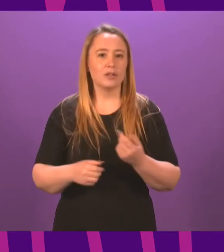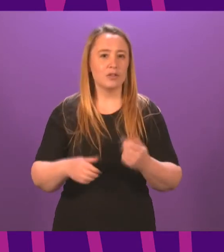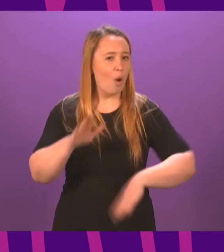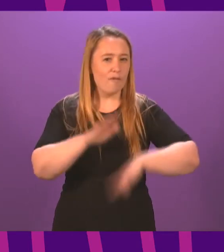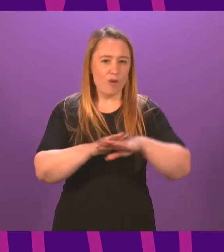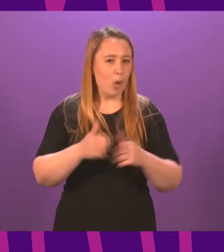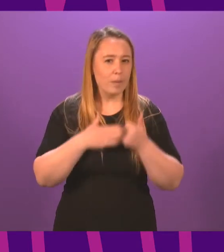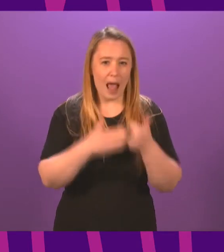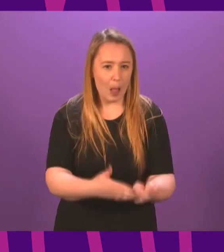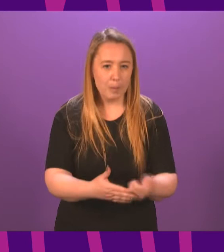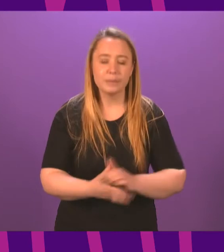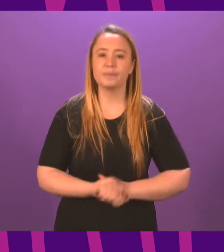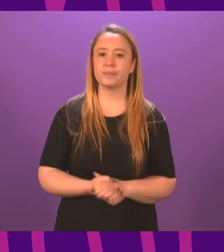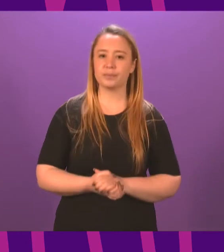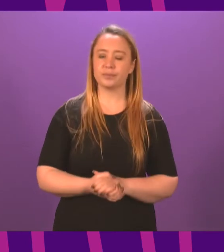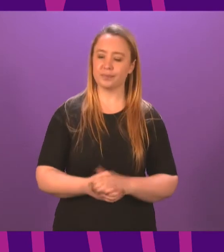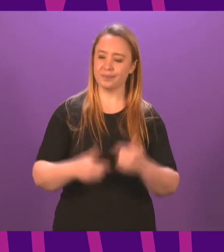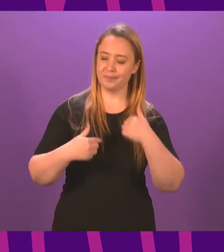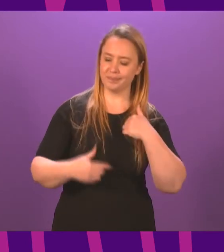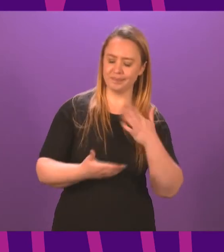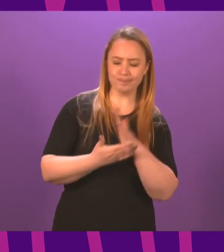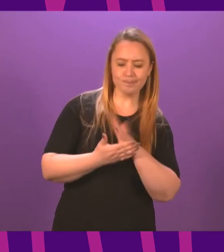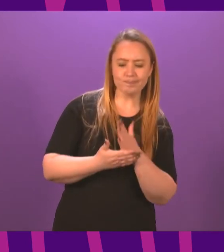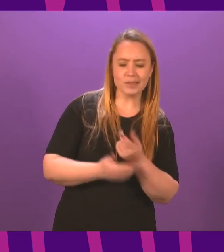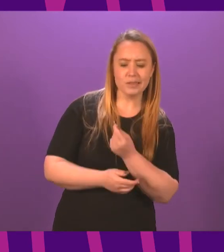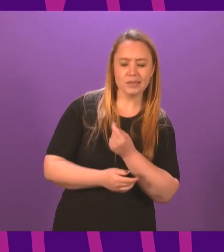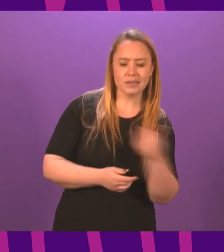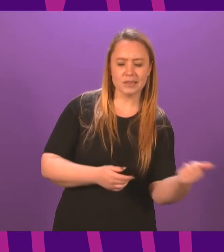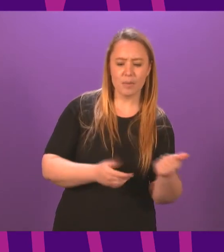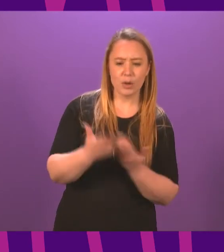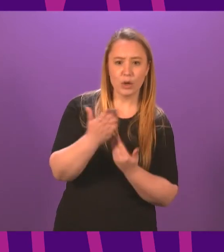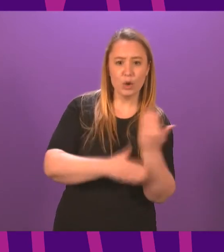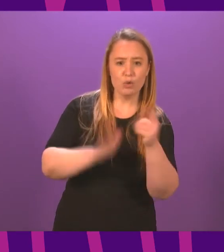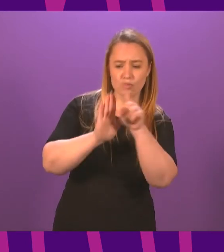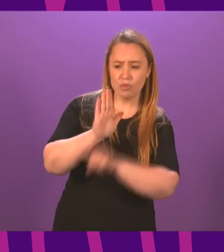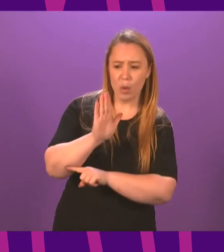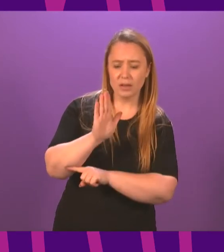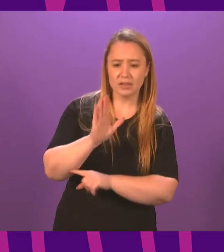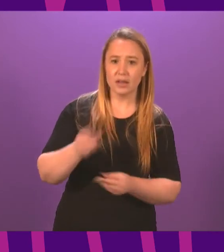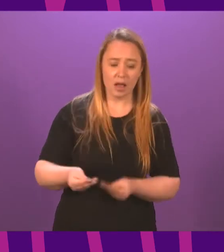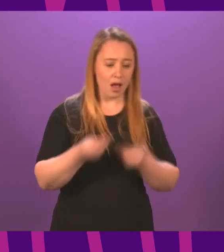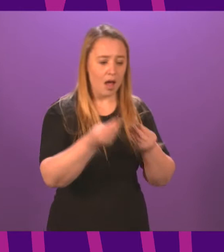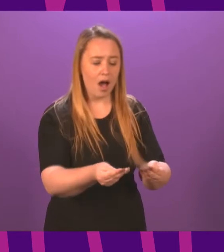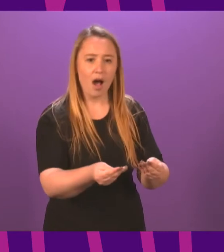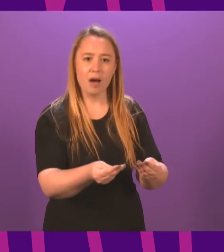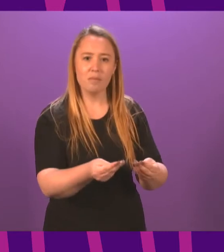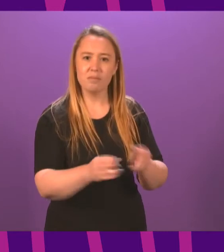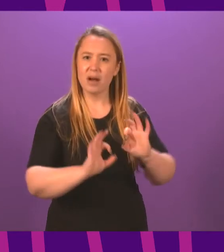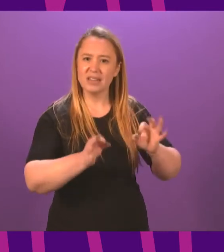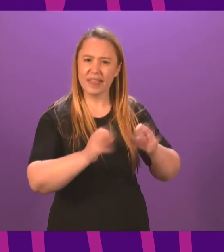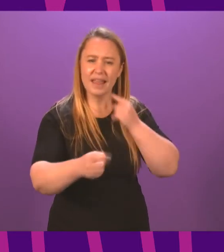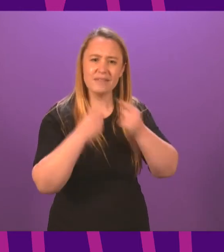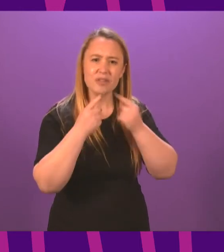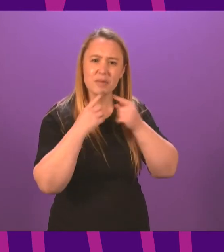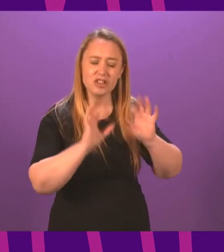by the Scottish Government. Indeed, we're worried that some new measures have been brought forward with little to no explanation for those who will either be affected by them